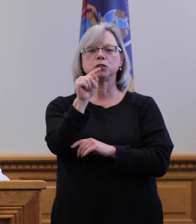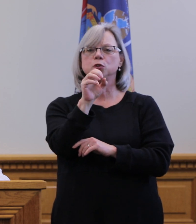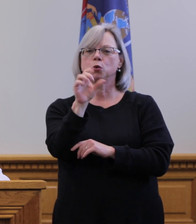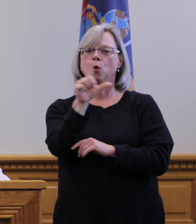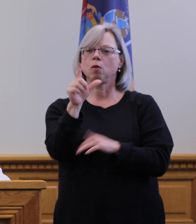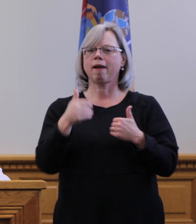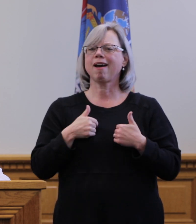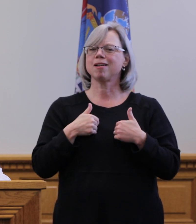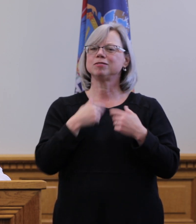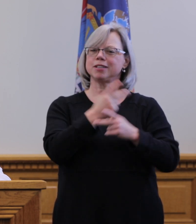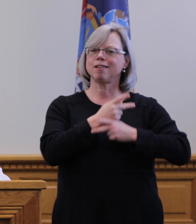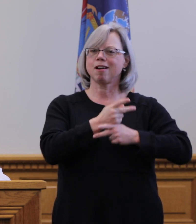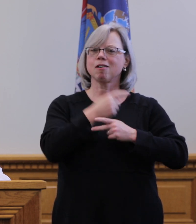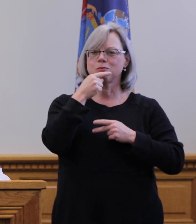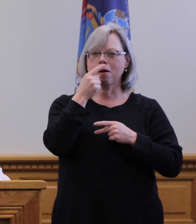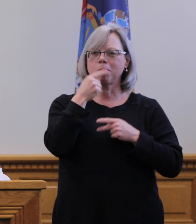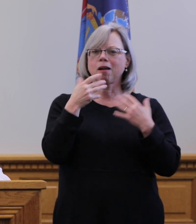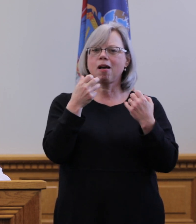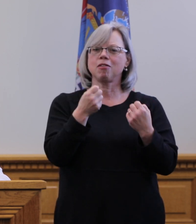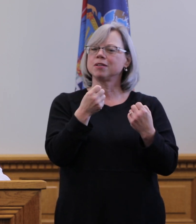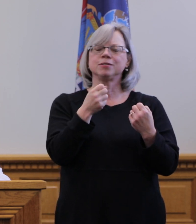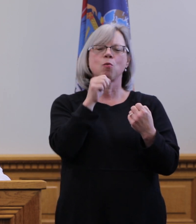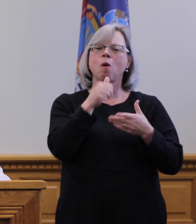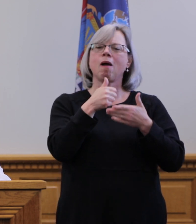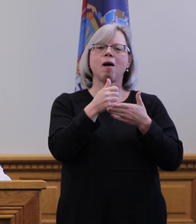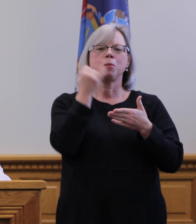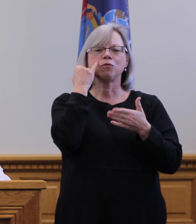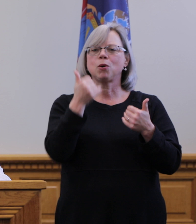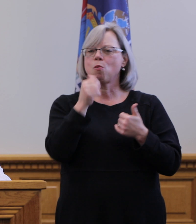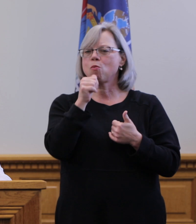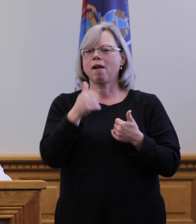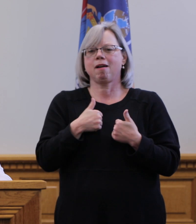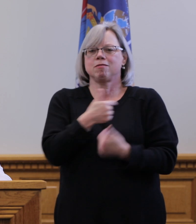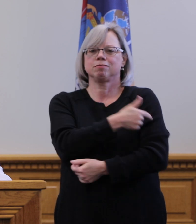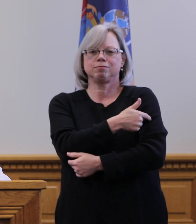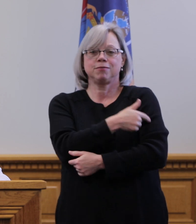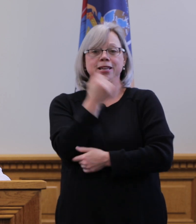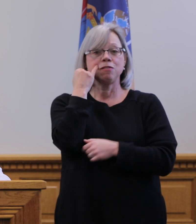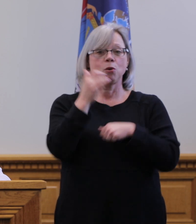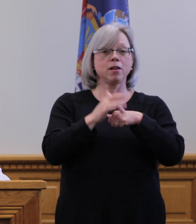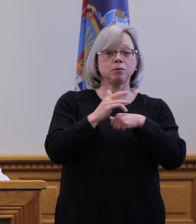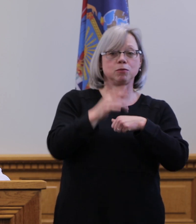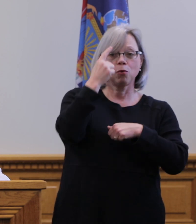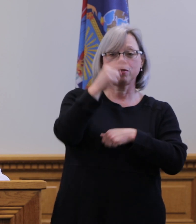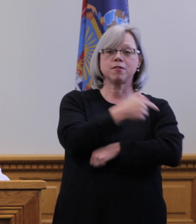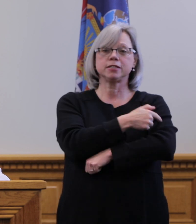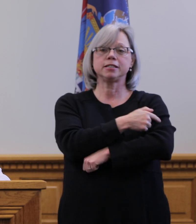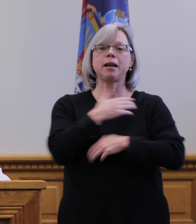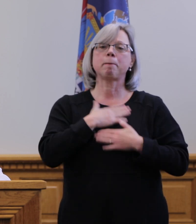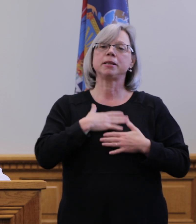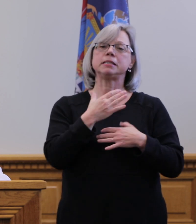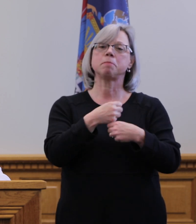safeguard public health, they won't protect us if we don't get them. If you're eligible for vaccine, please make an appointment and